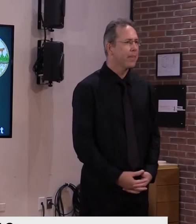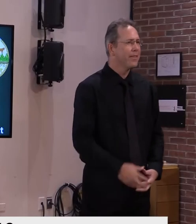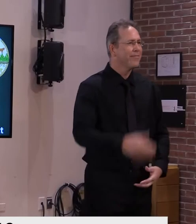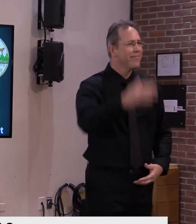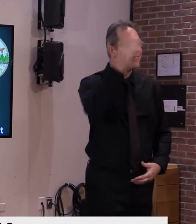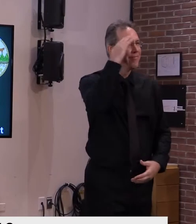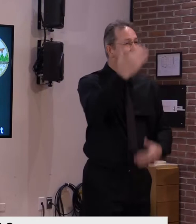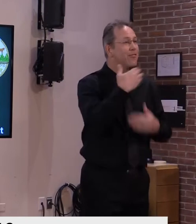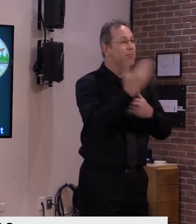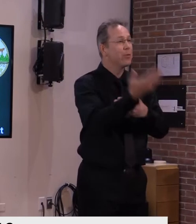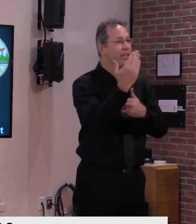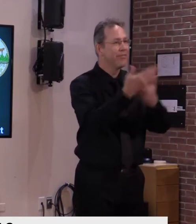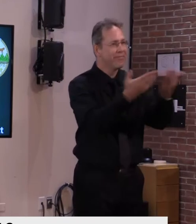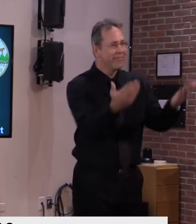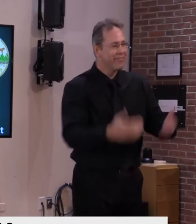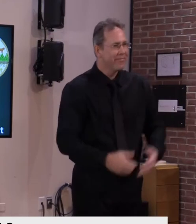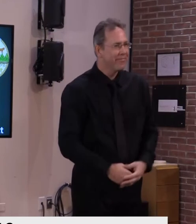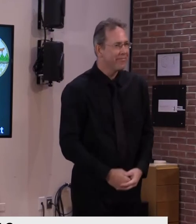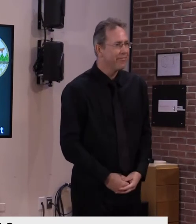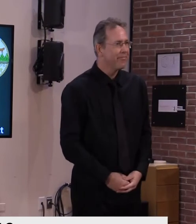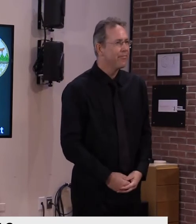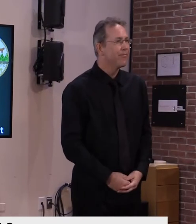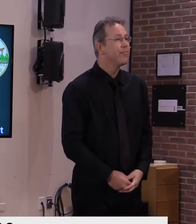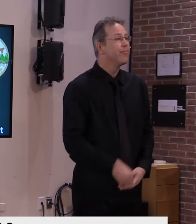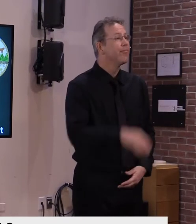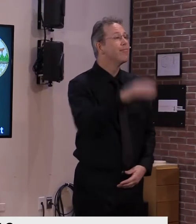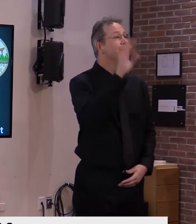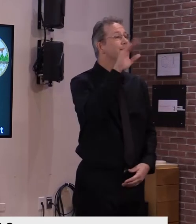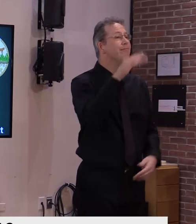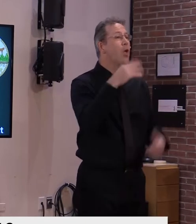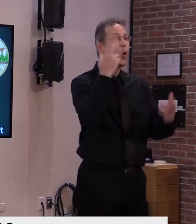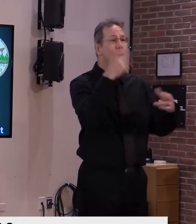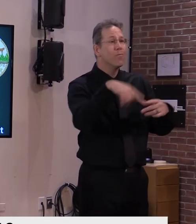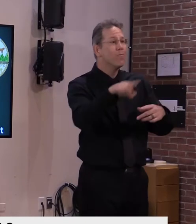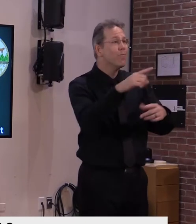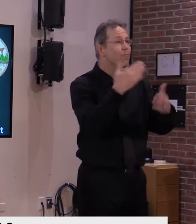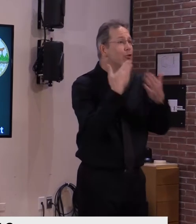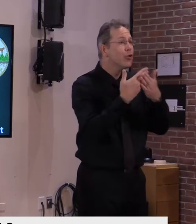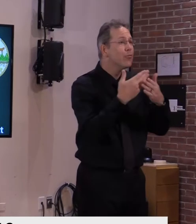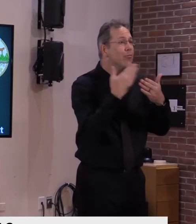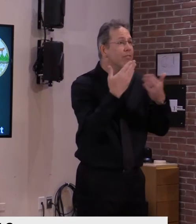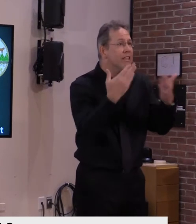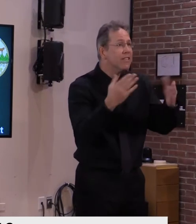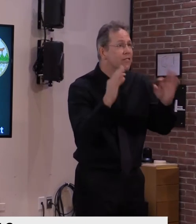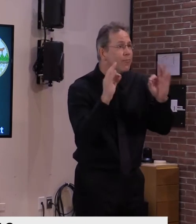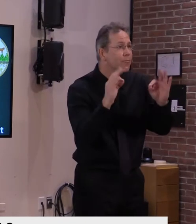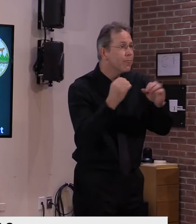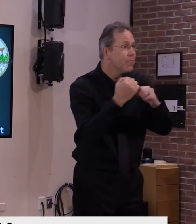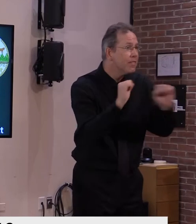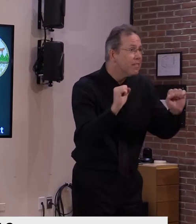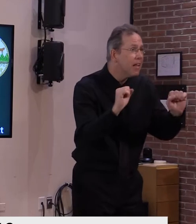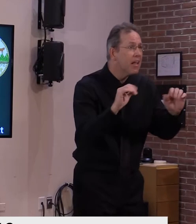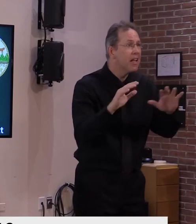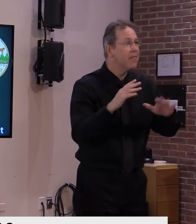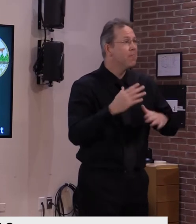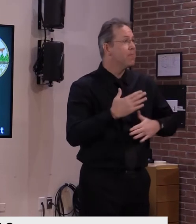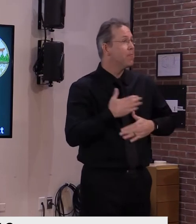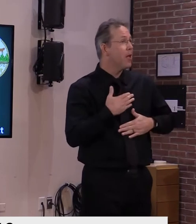Good morning, everyone. I hope everyone had a safe, happy, and COVID-free